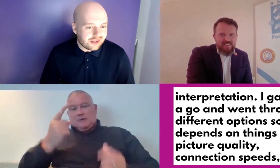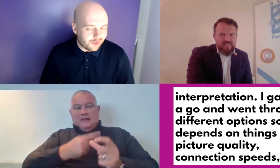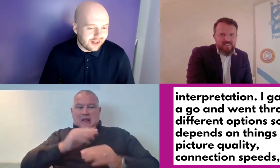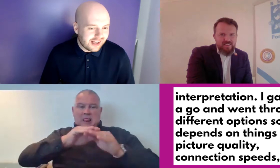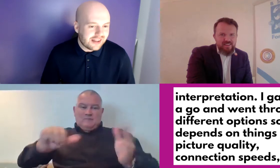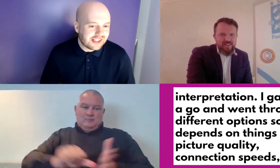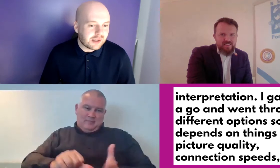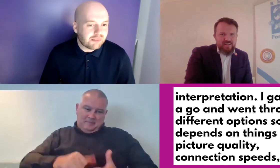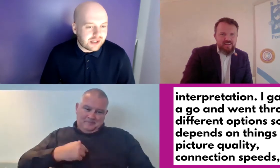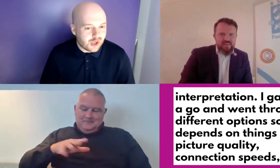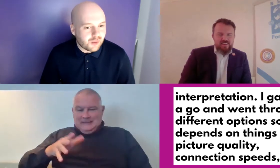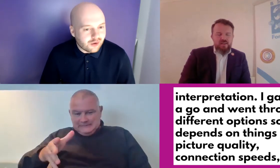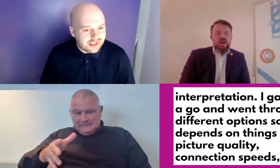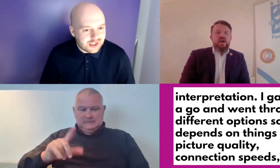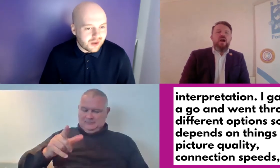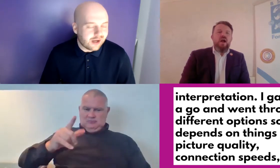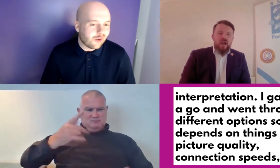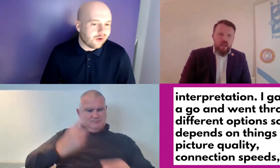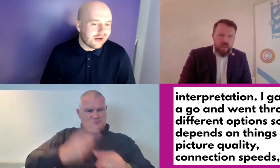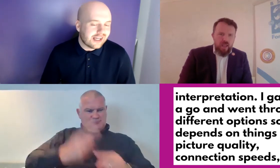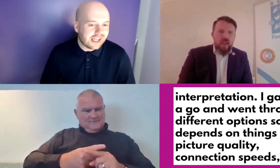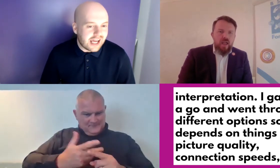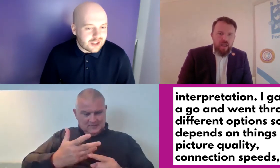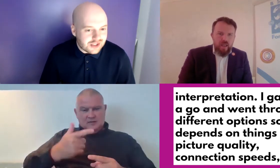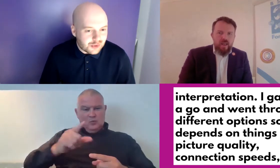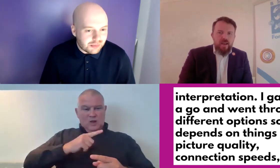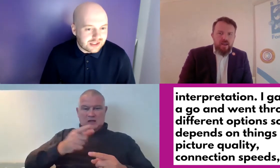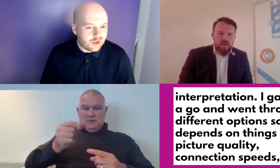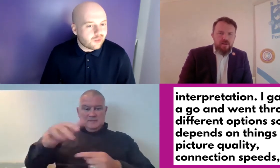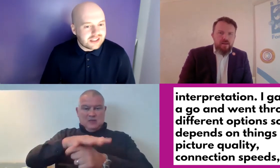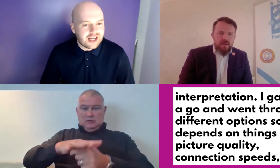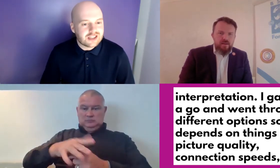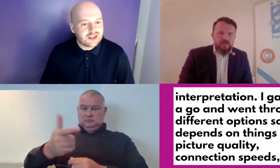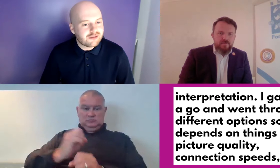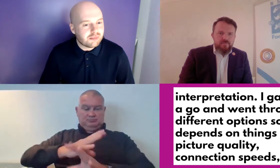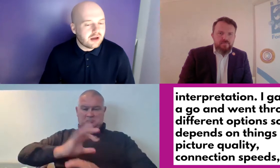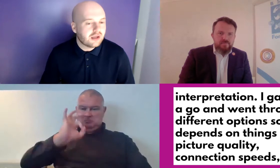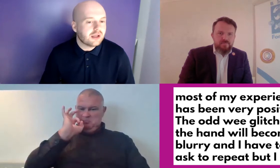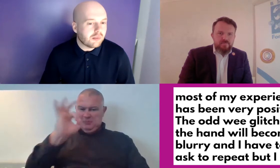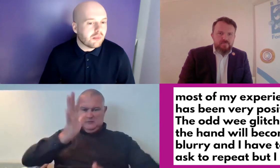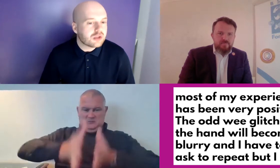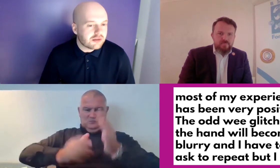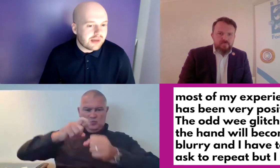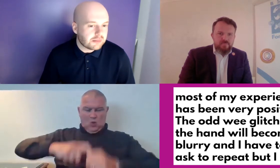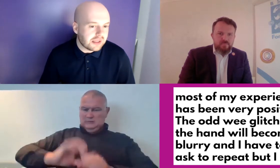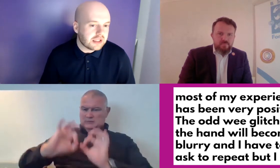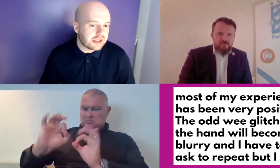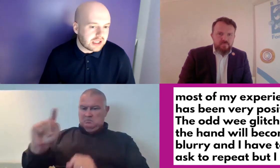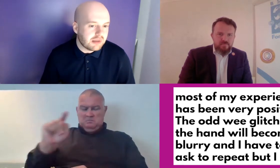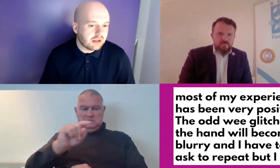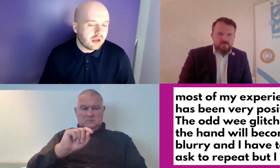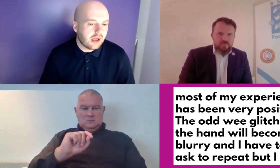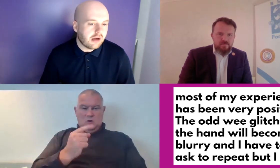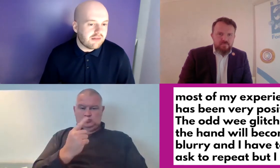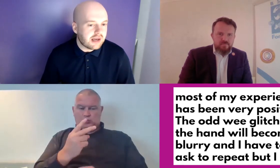on things like picture quality as well, or connection speeds, all these kind of stuff. But most of my experience has